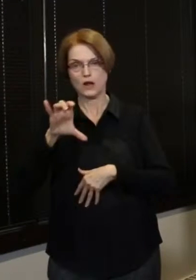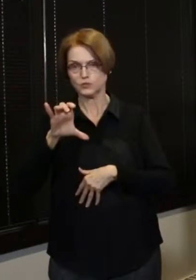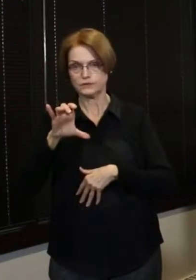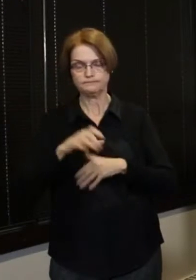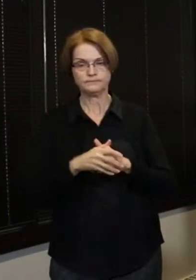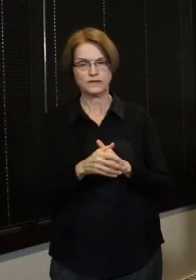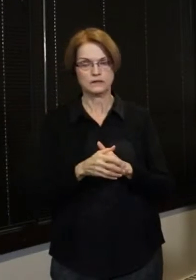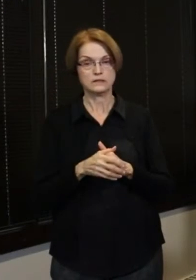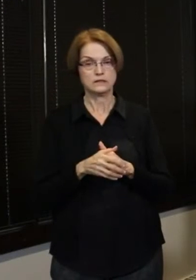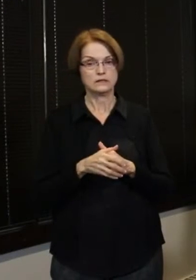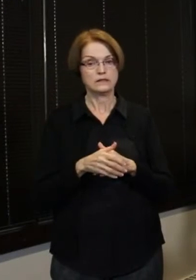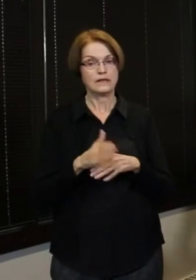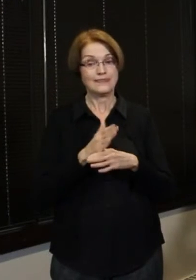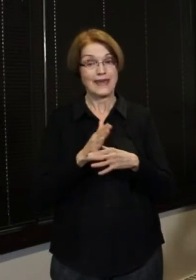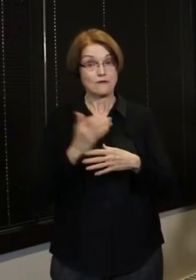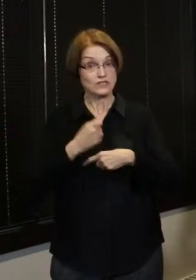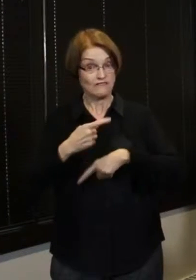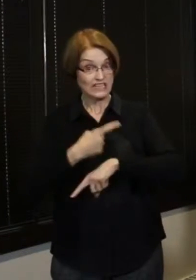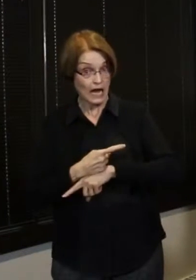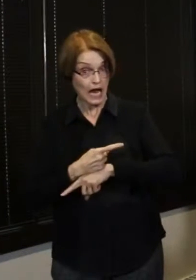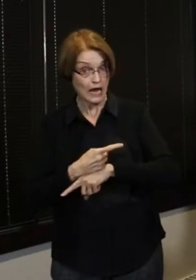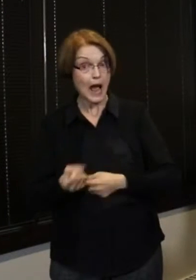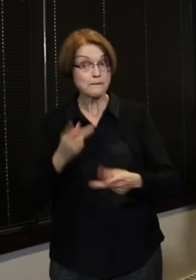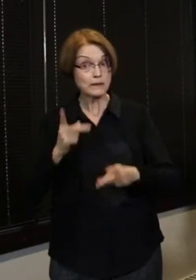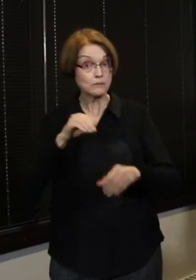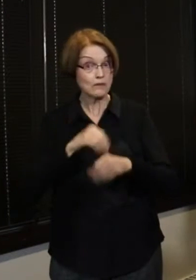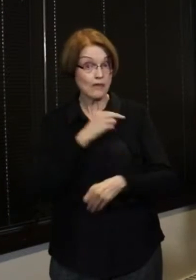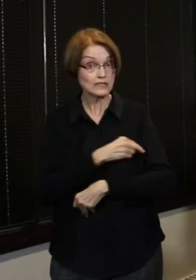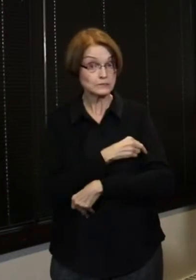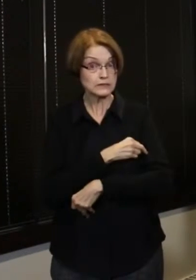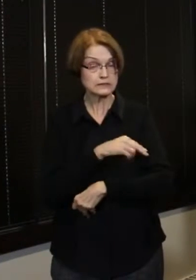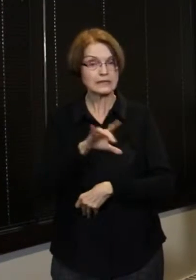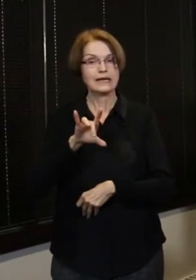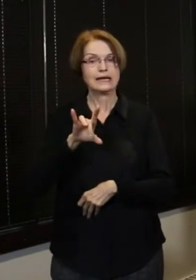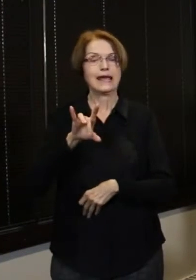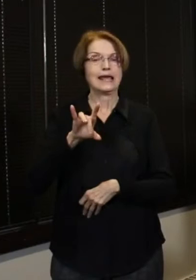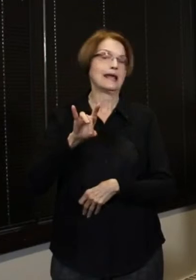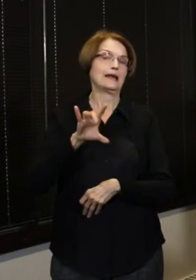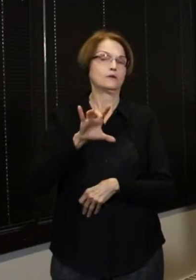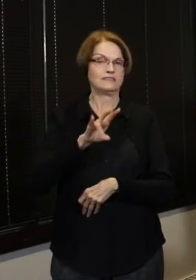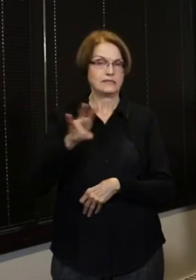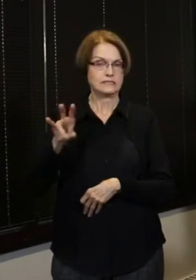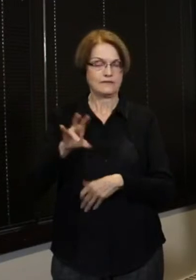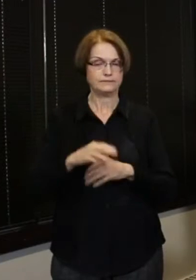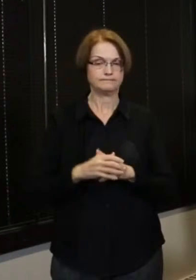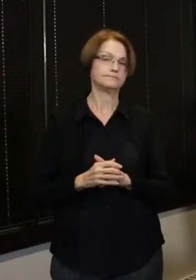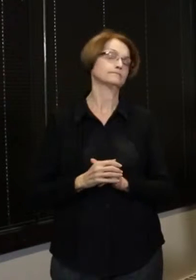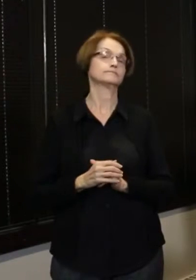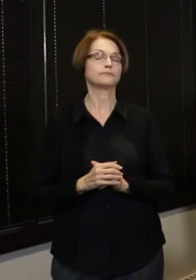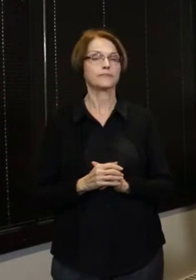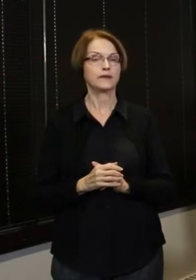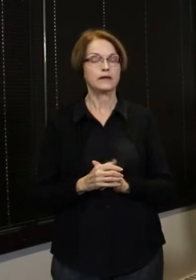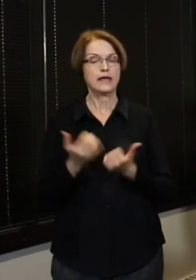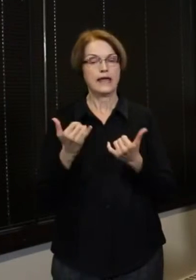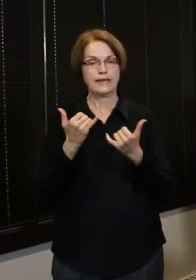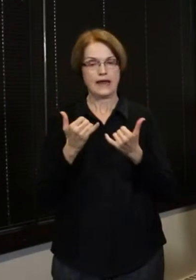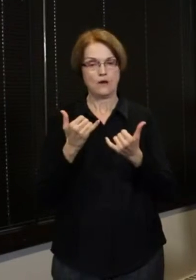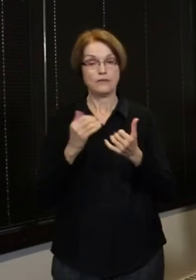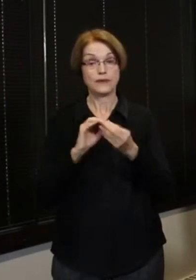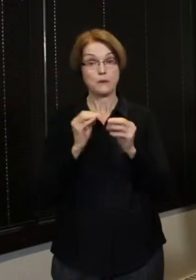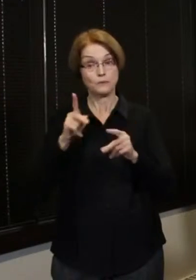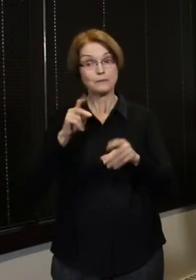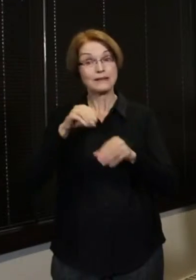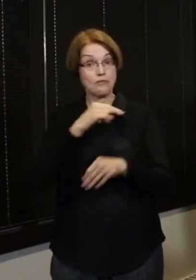average now is at 867. A little bit more detail on our